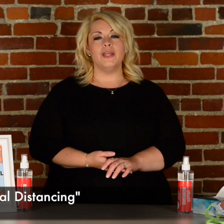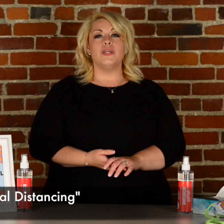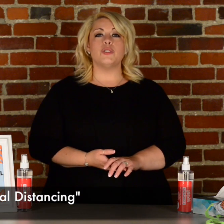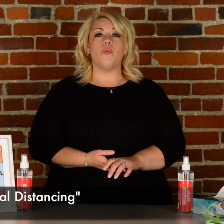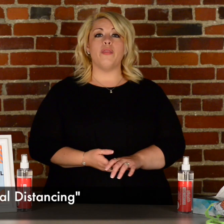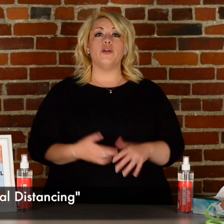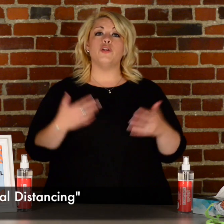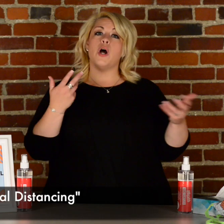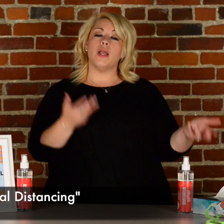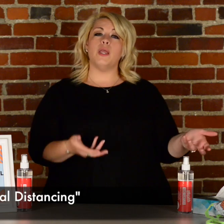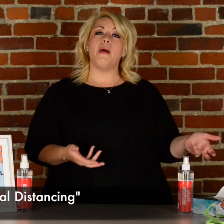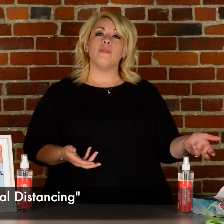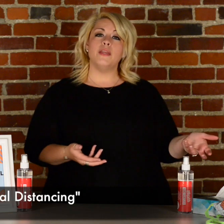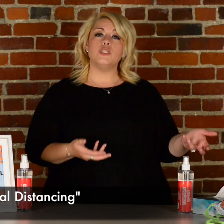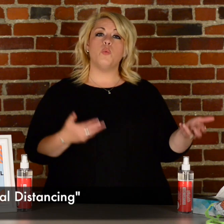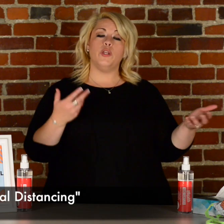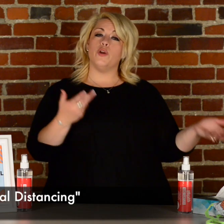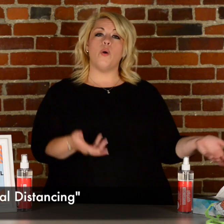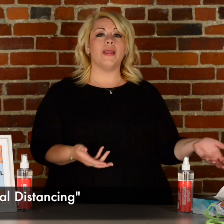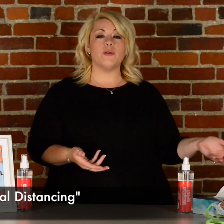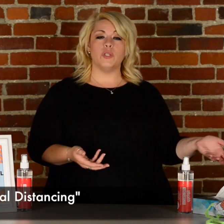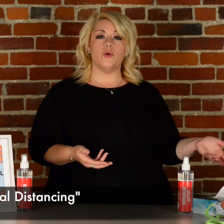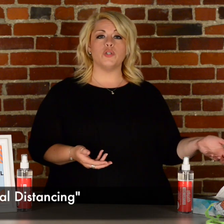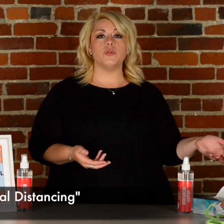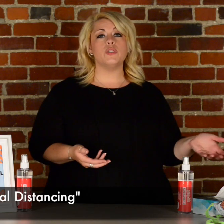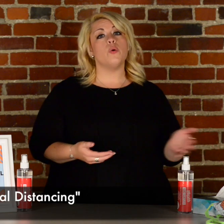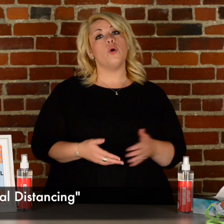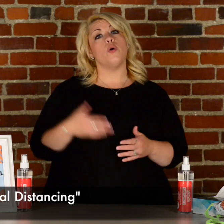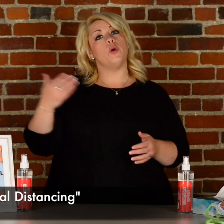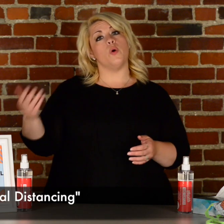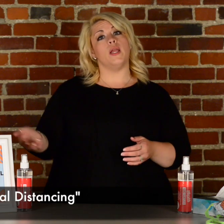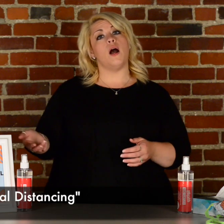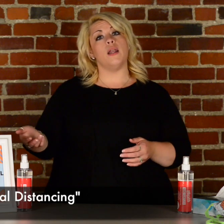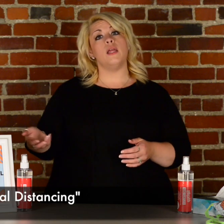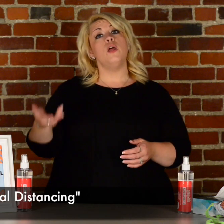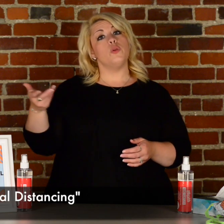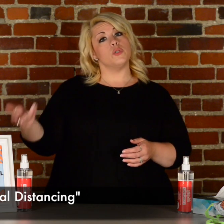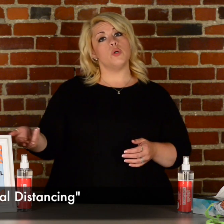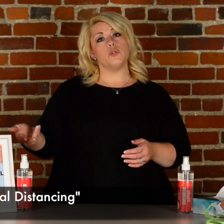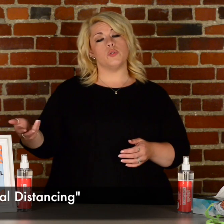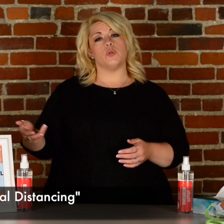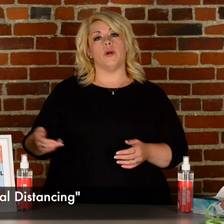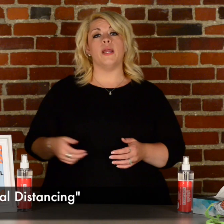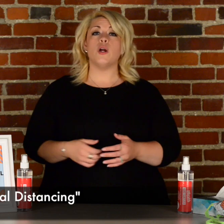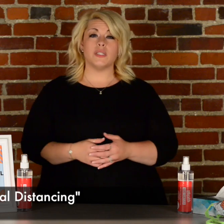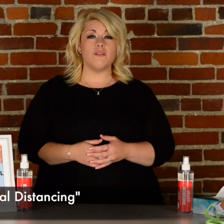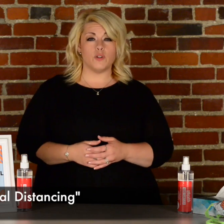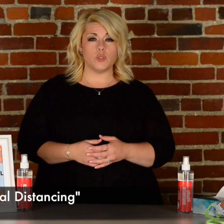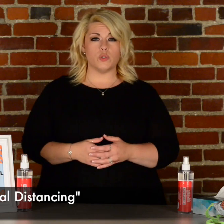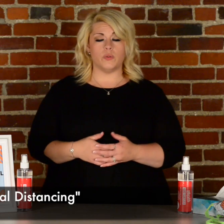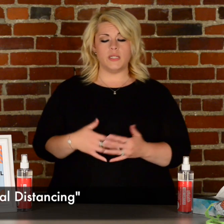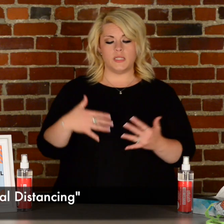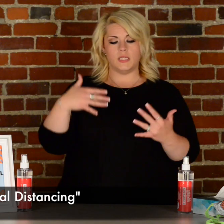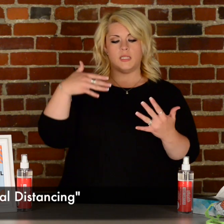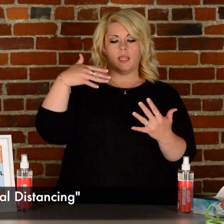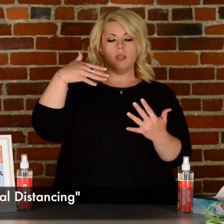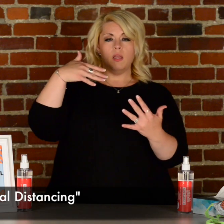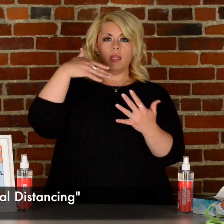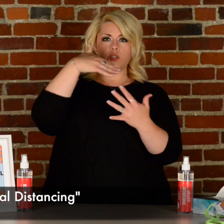So whether you're talking about this when you're going out to the grocery store or you're working on it through a social story, our sign for social distancing is our